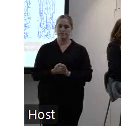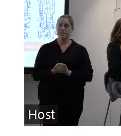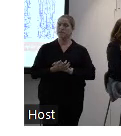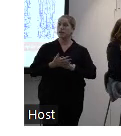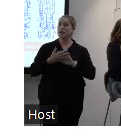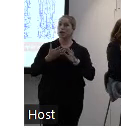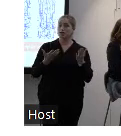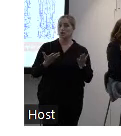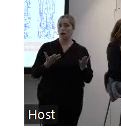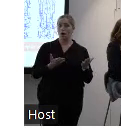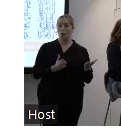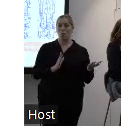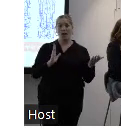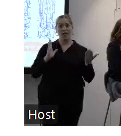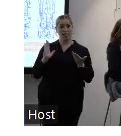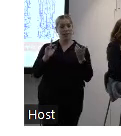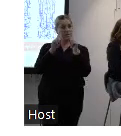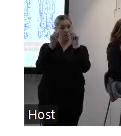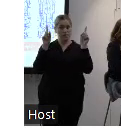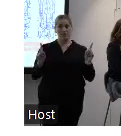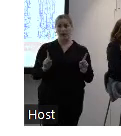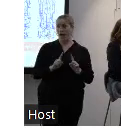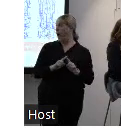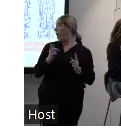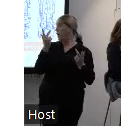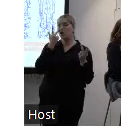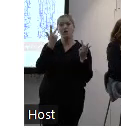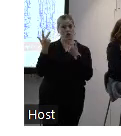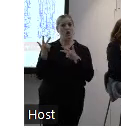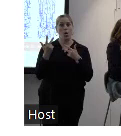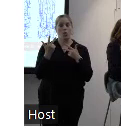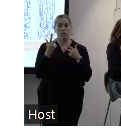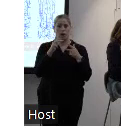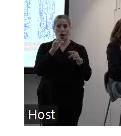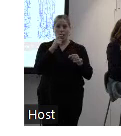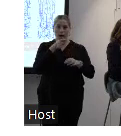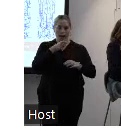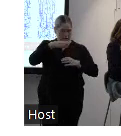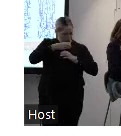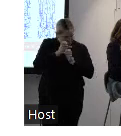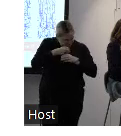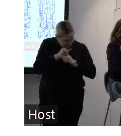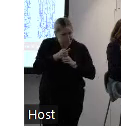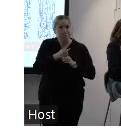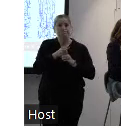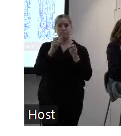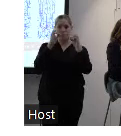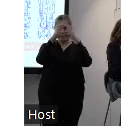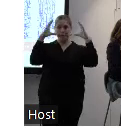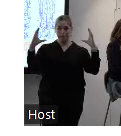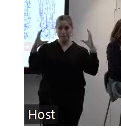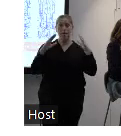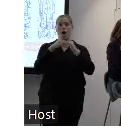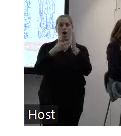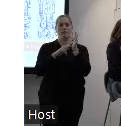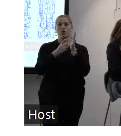So this slide actually shows microscopic images of neurons as they're developing. If you have a look in the newborn